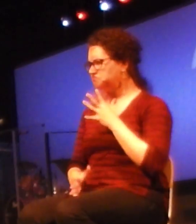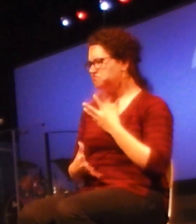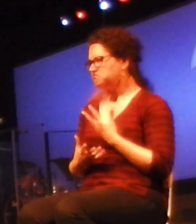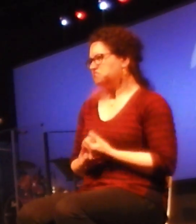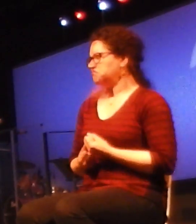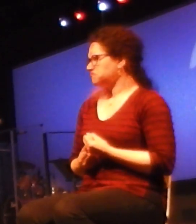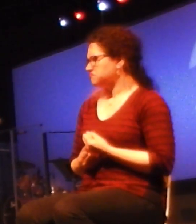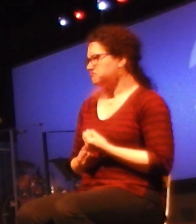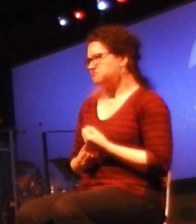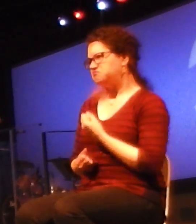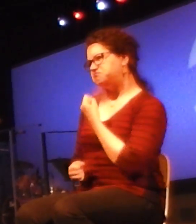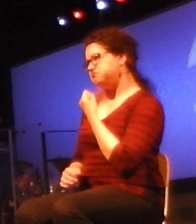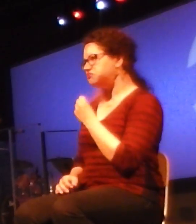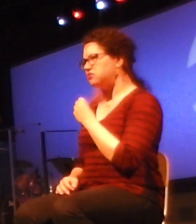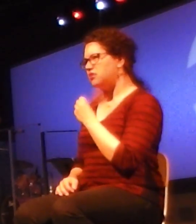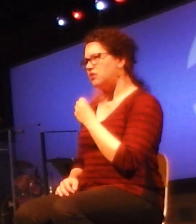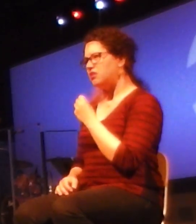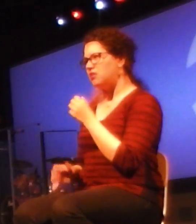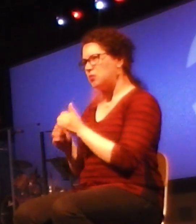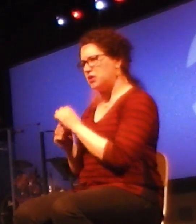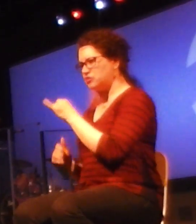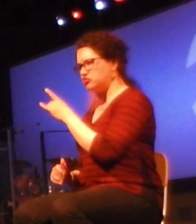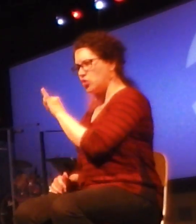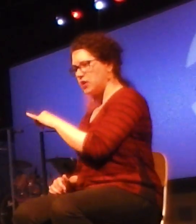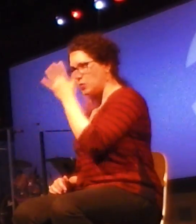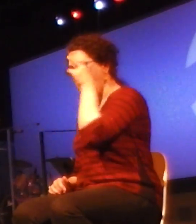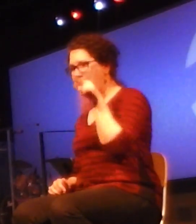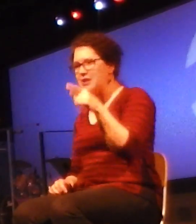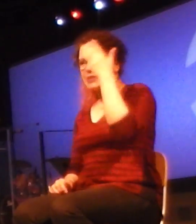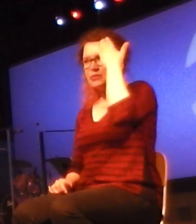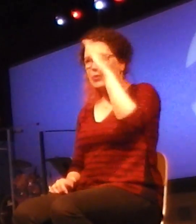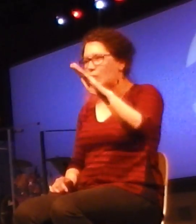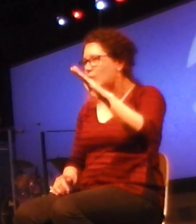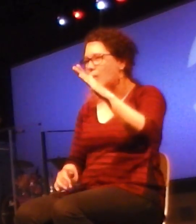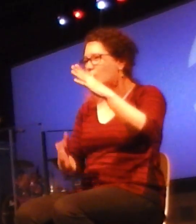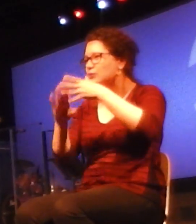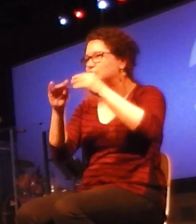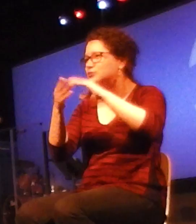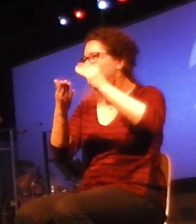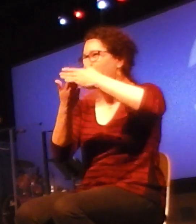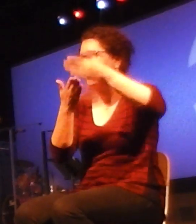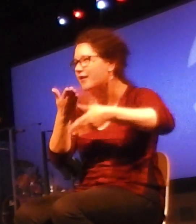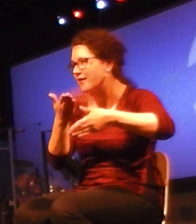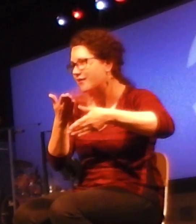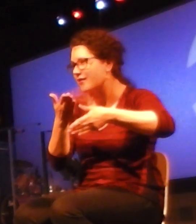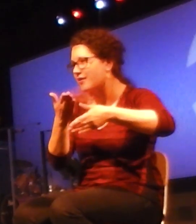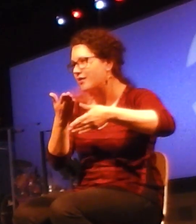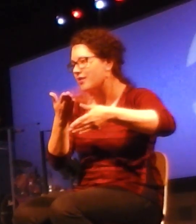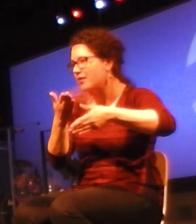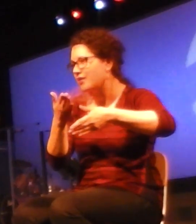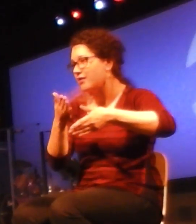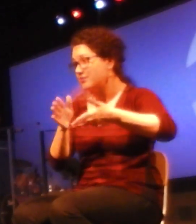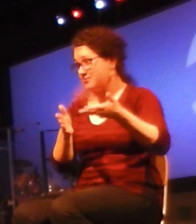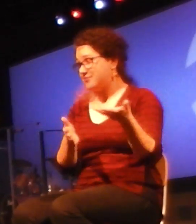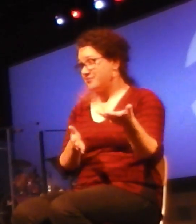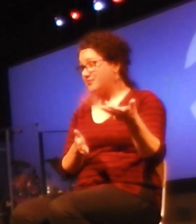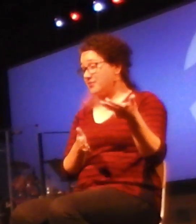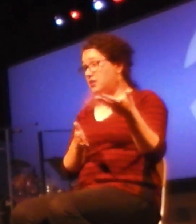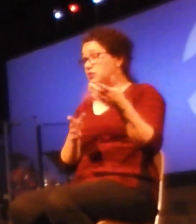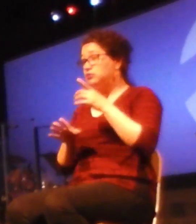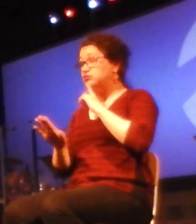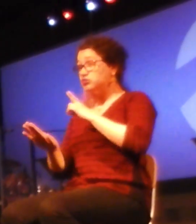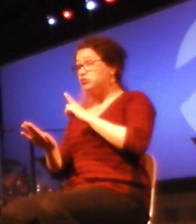Jody because he doesn't know the end of the story. And isn't it true that when